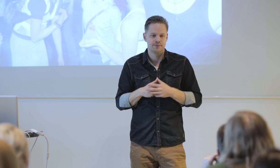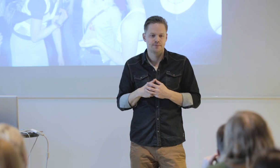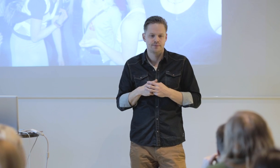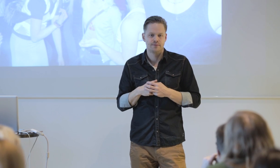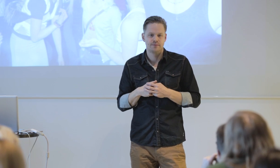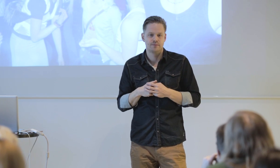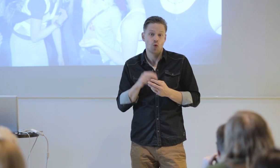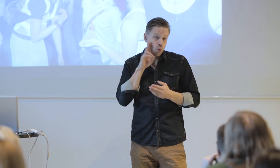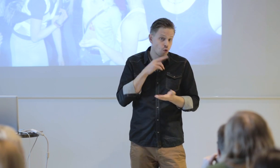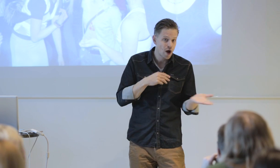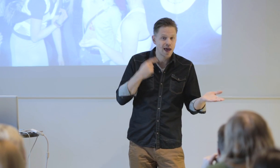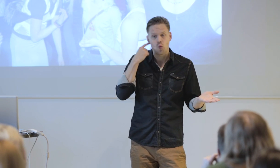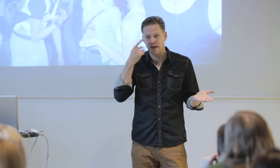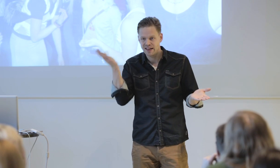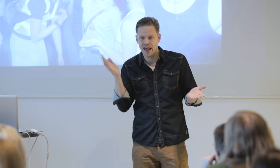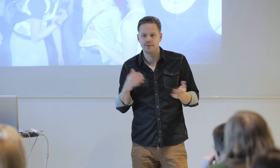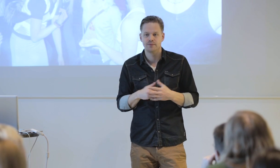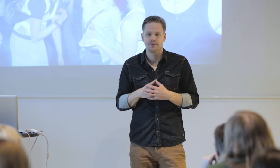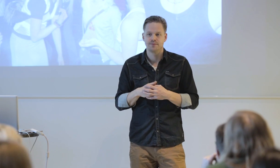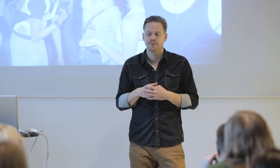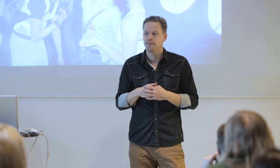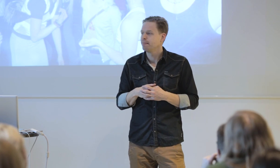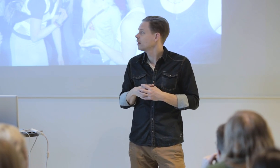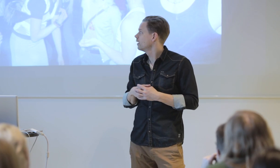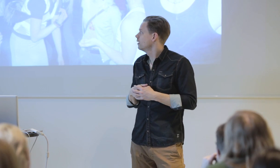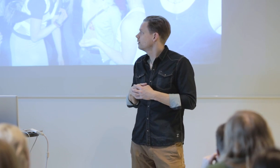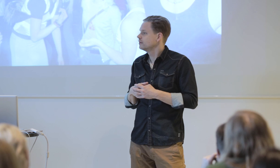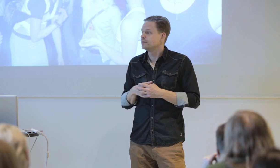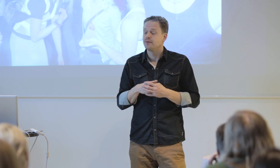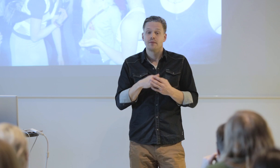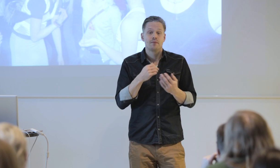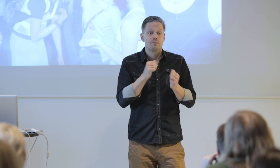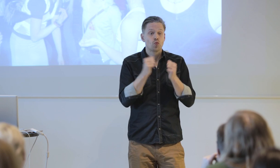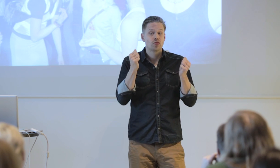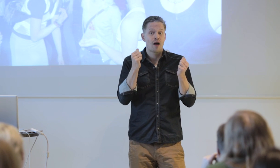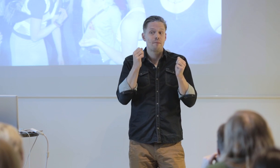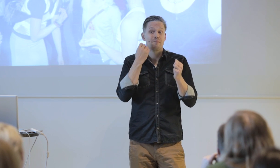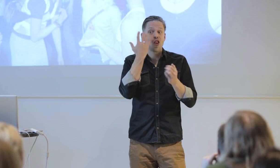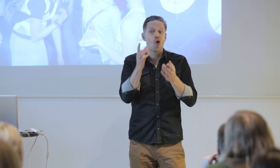out information to people, to the hearing, to the deaf, for the both.